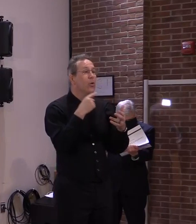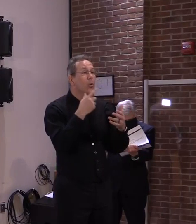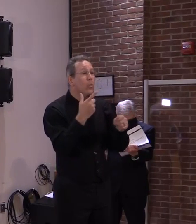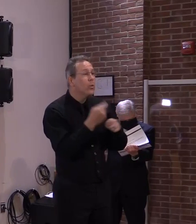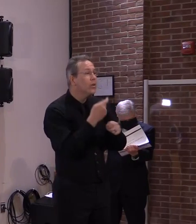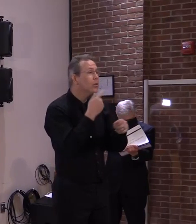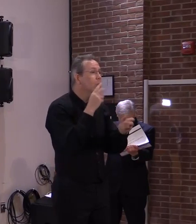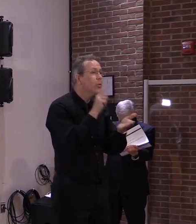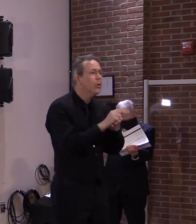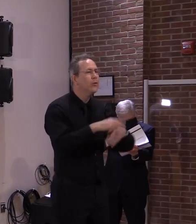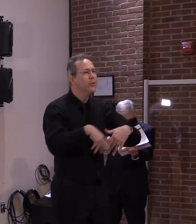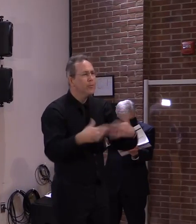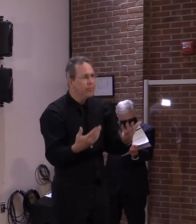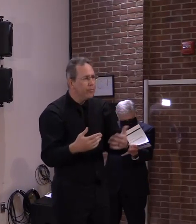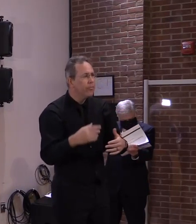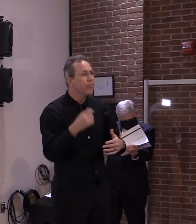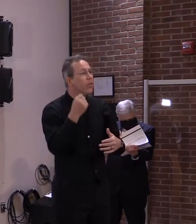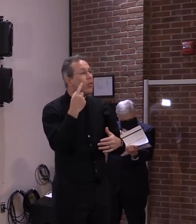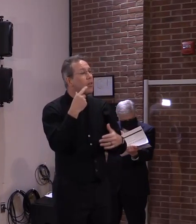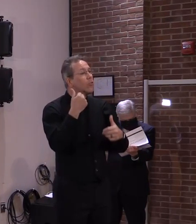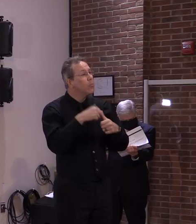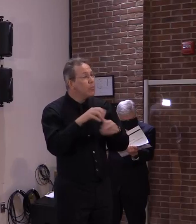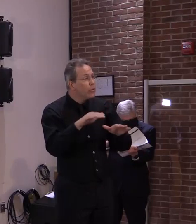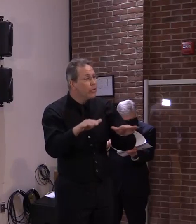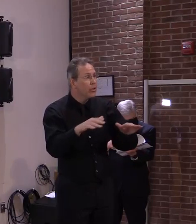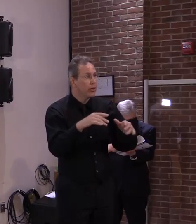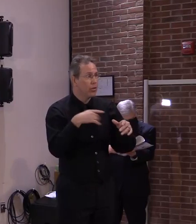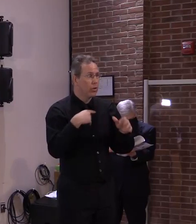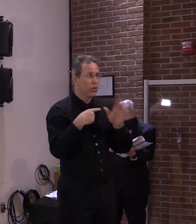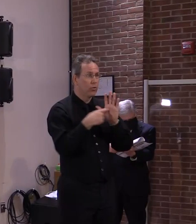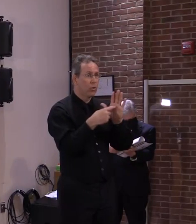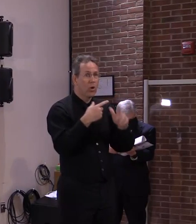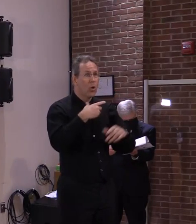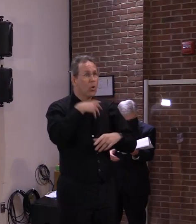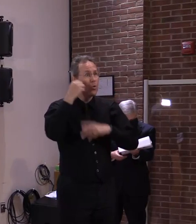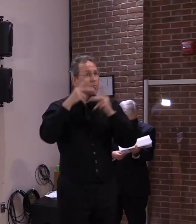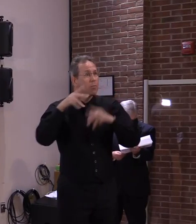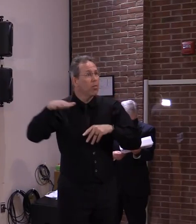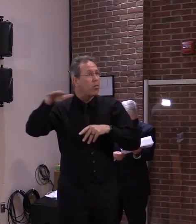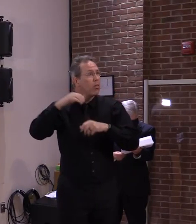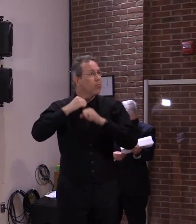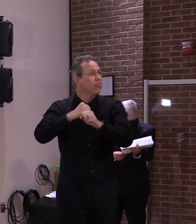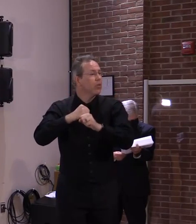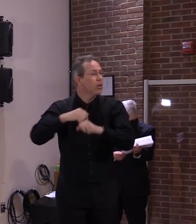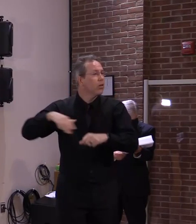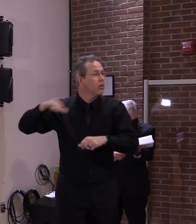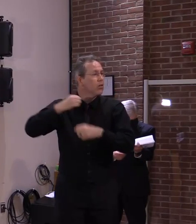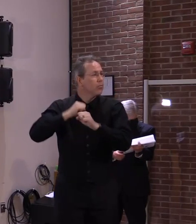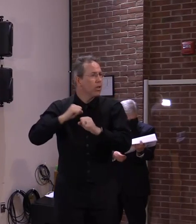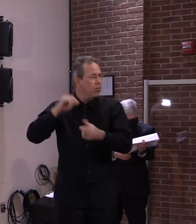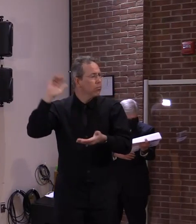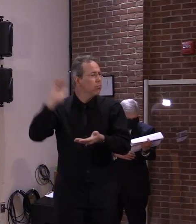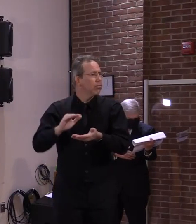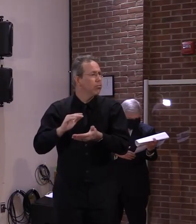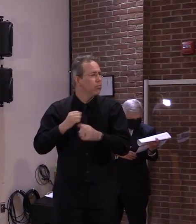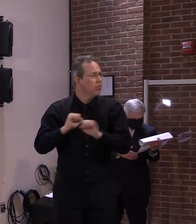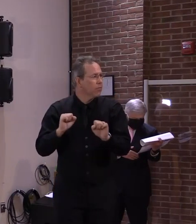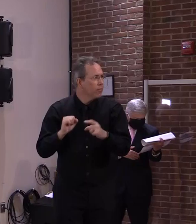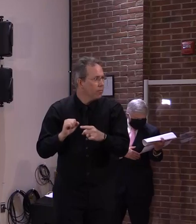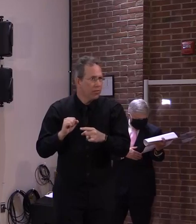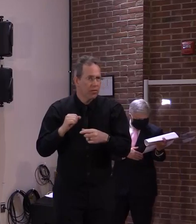comes to the data we've shown you about older Vermonters and the fact that they're not accounting for many of the current